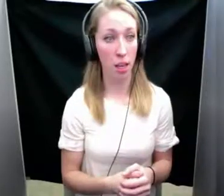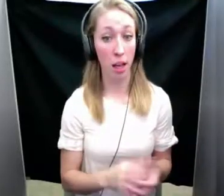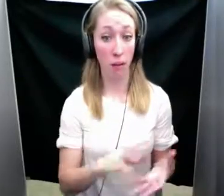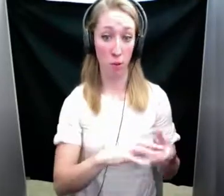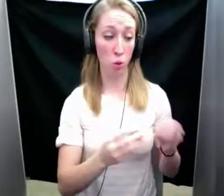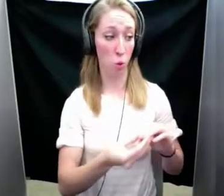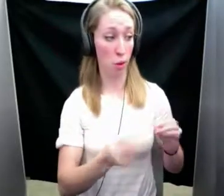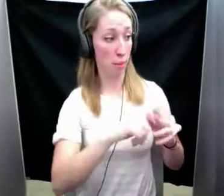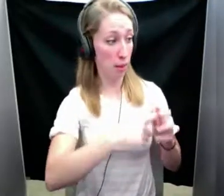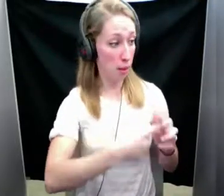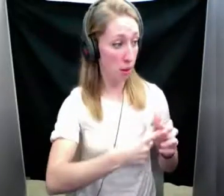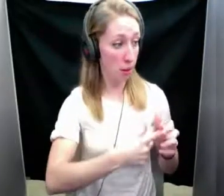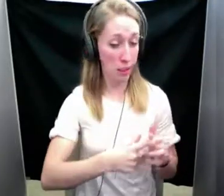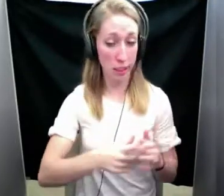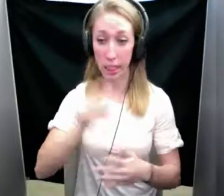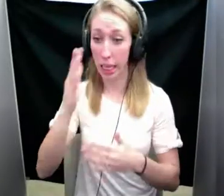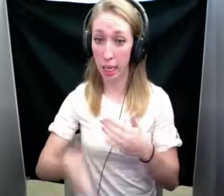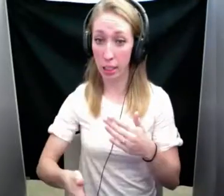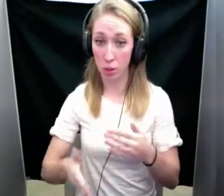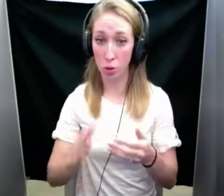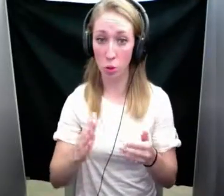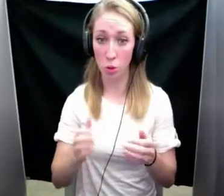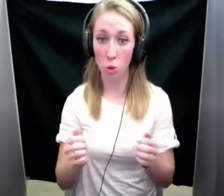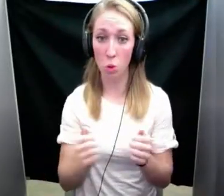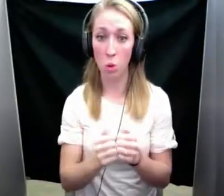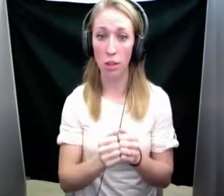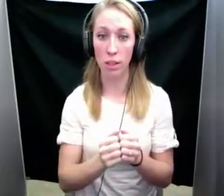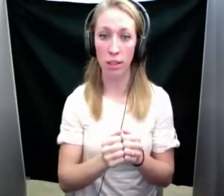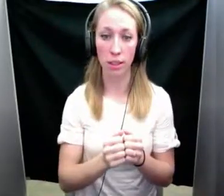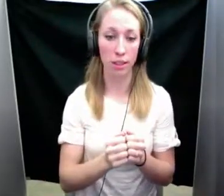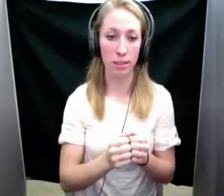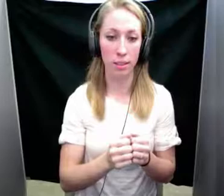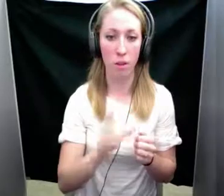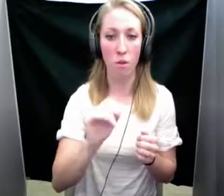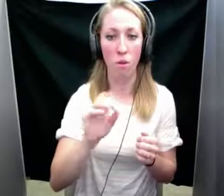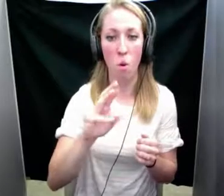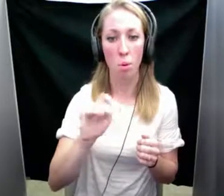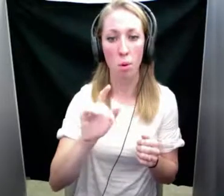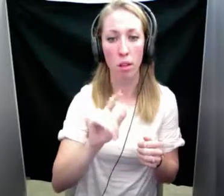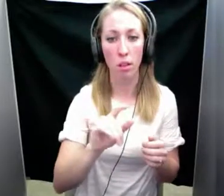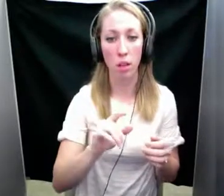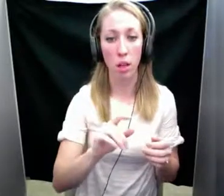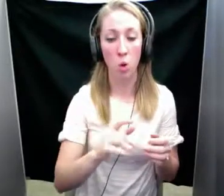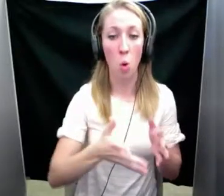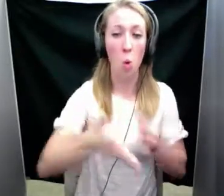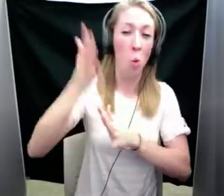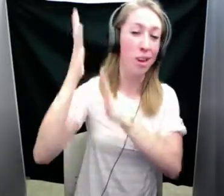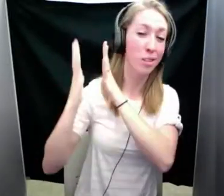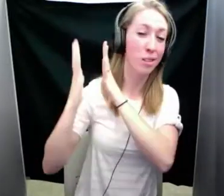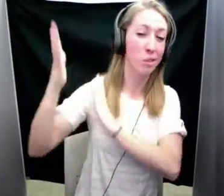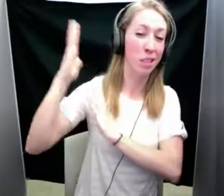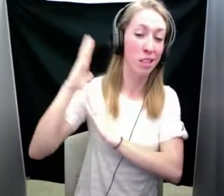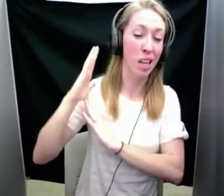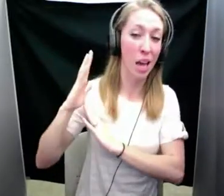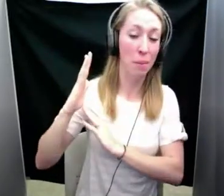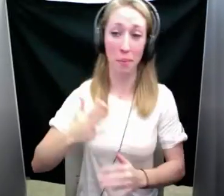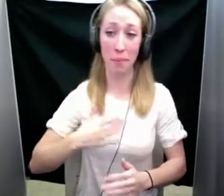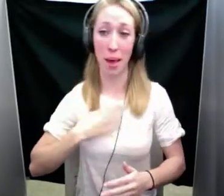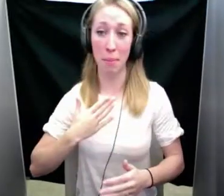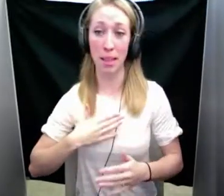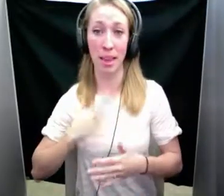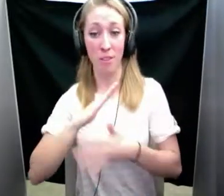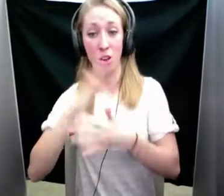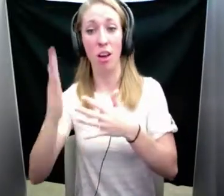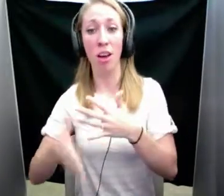Once upon a time, a long, long time ago, right? Always begins that way, and it always ends. In English, they end, and they lived happily